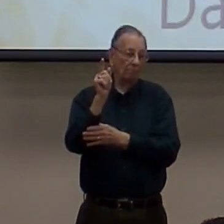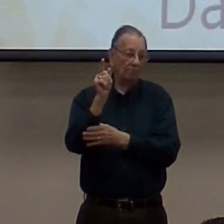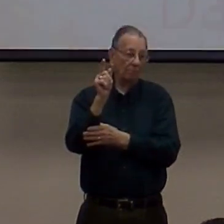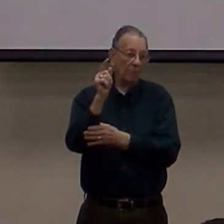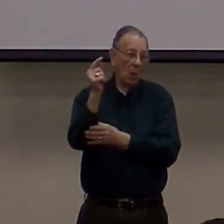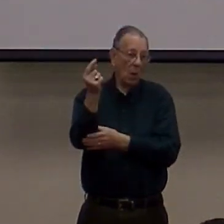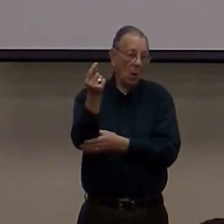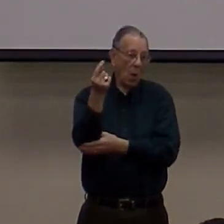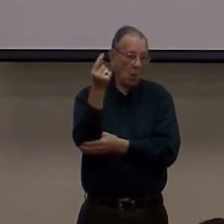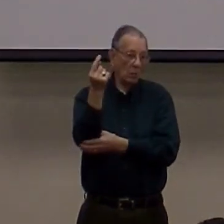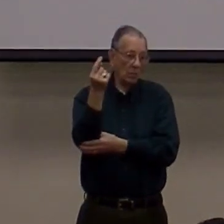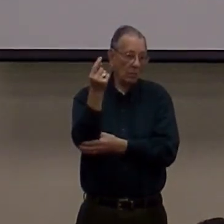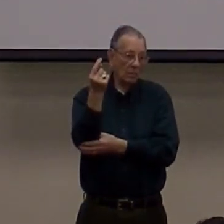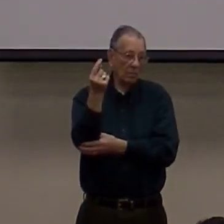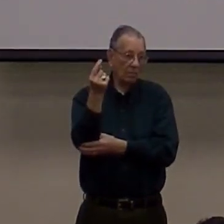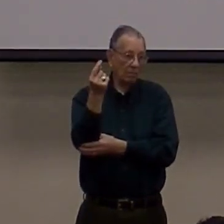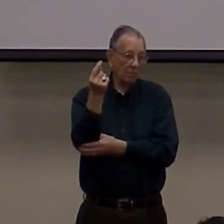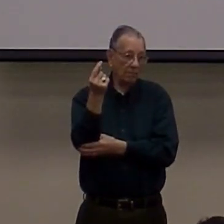only.